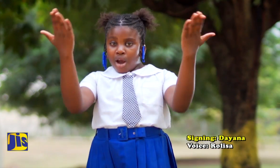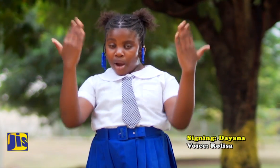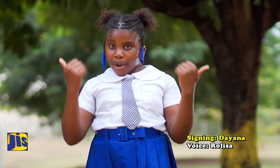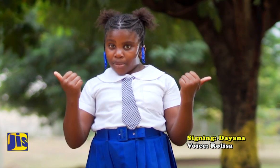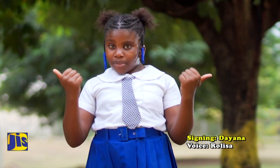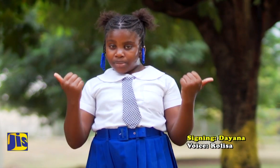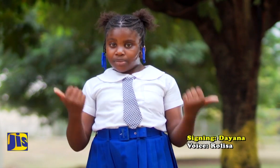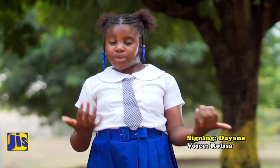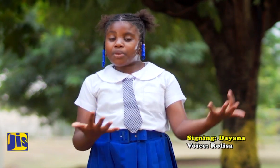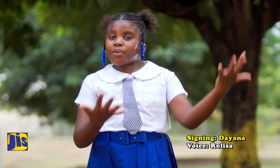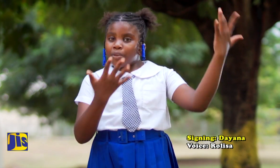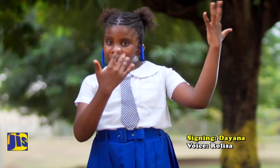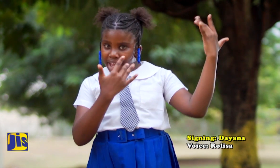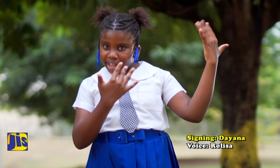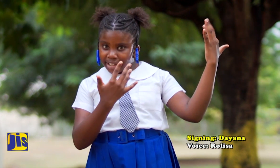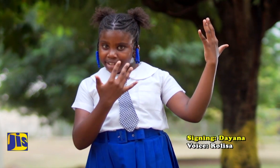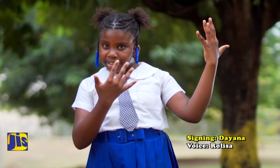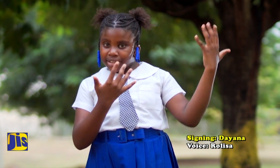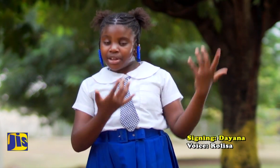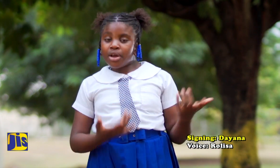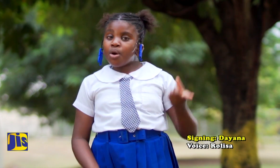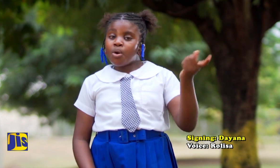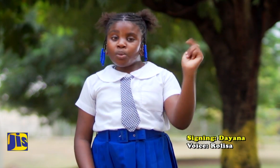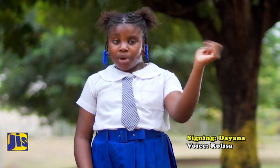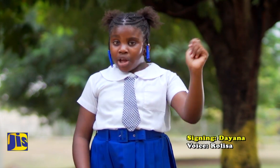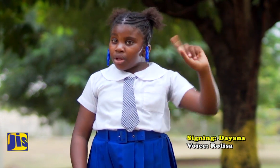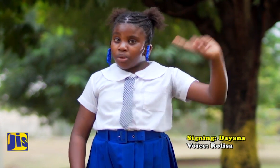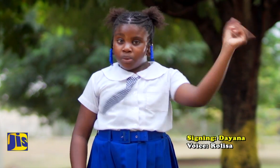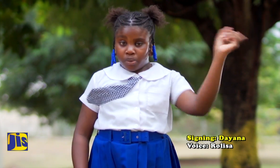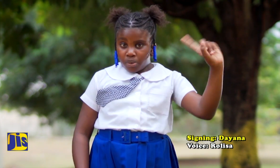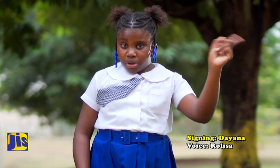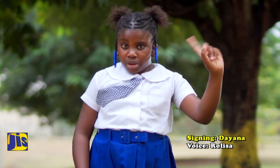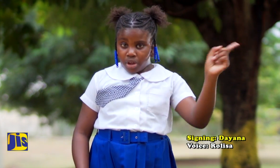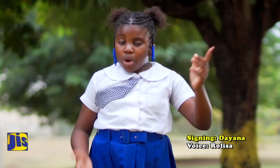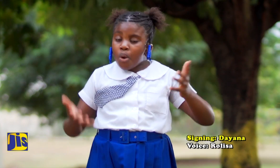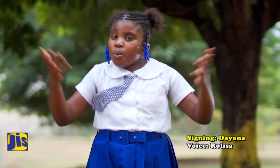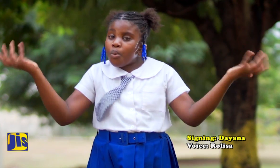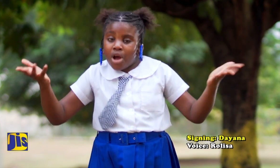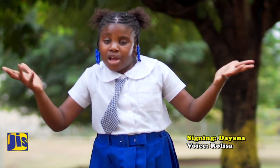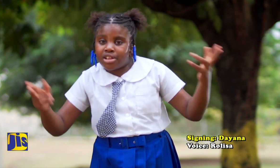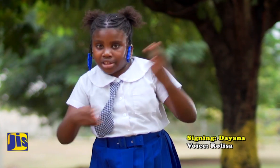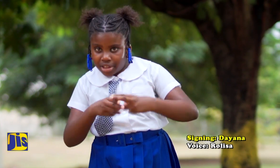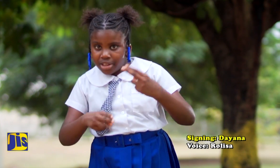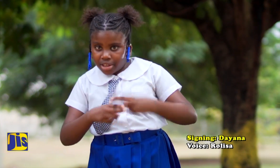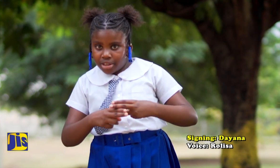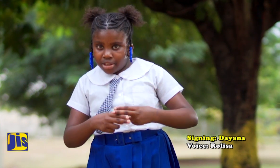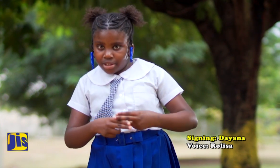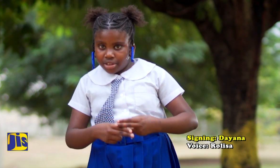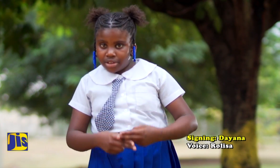Come. Wait. Where's the bathroom? What's your name?